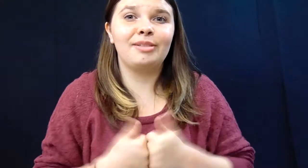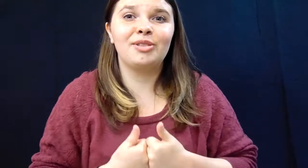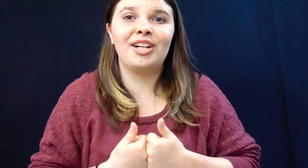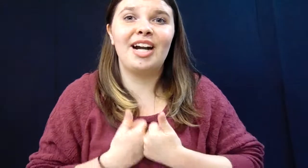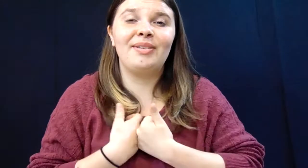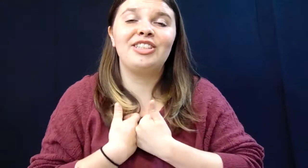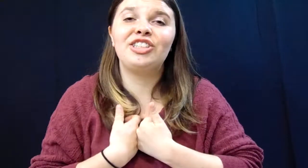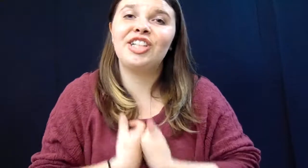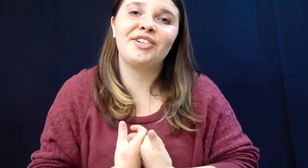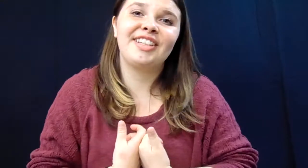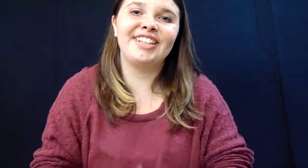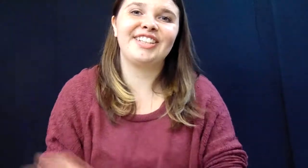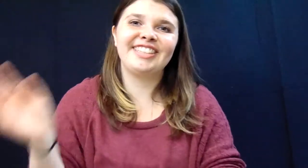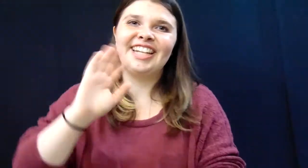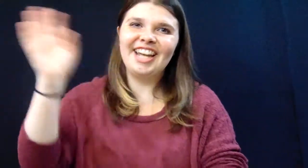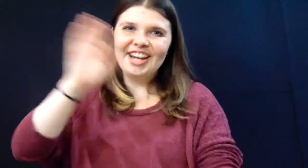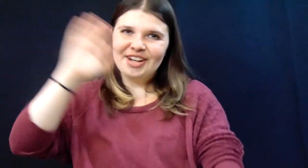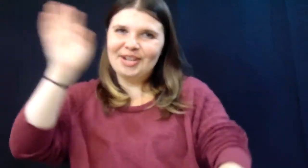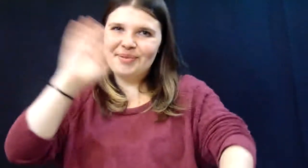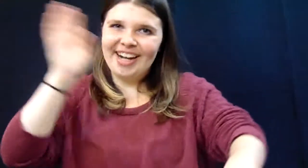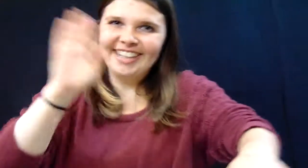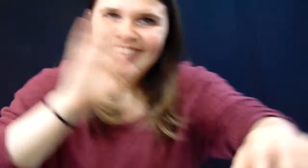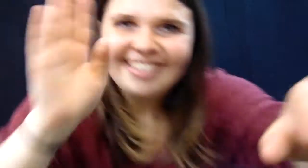subscribe subscribe and share with others goodbye goodbye